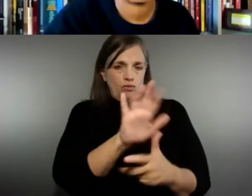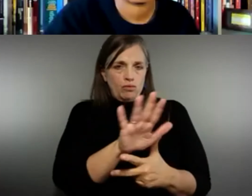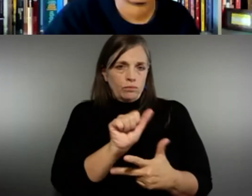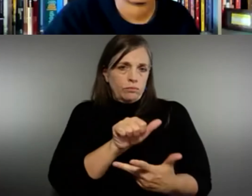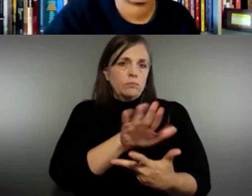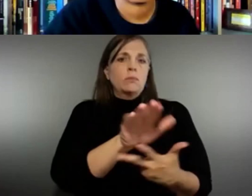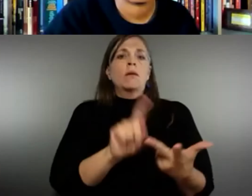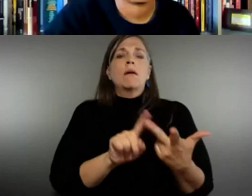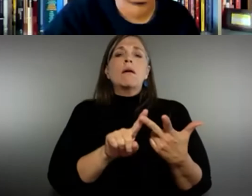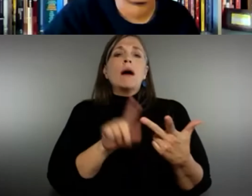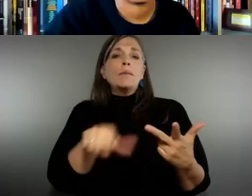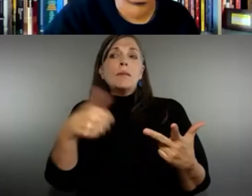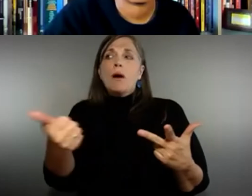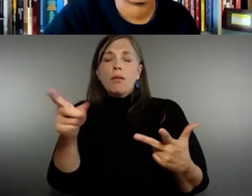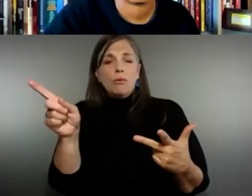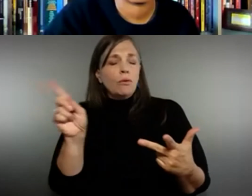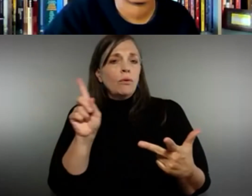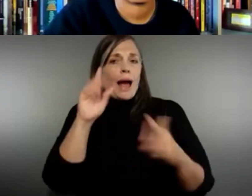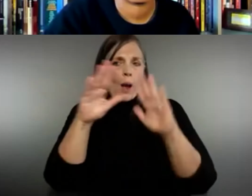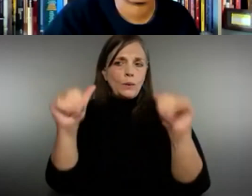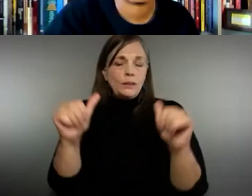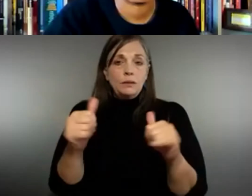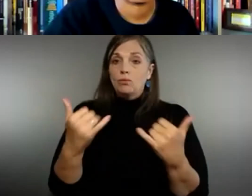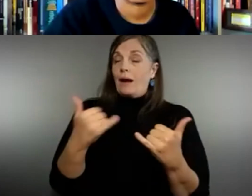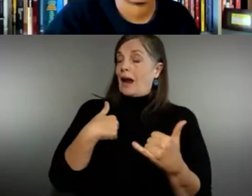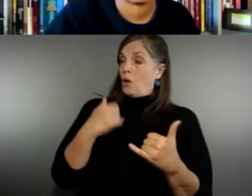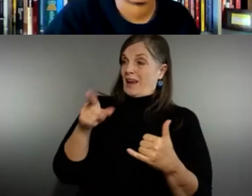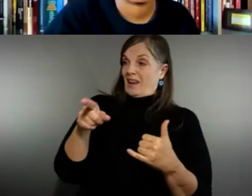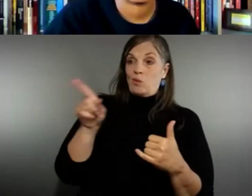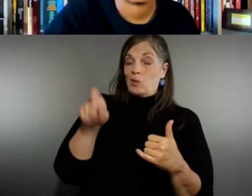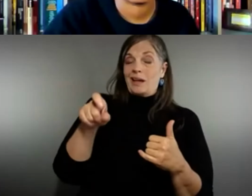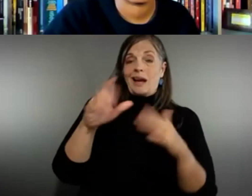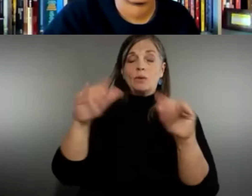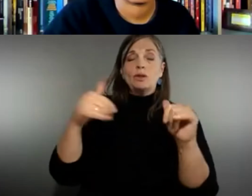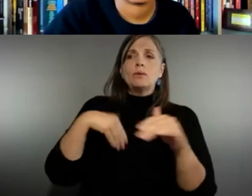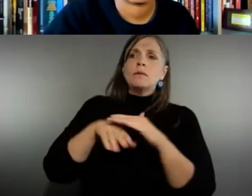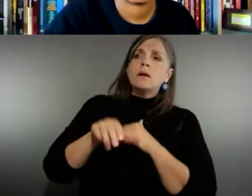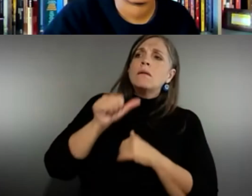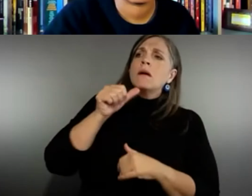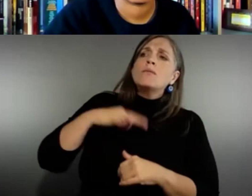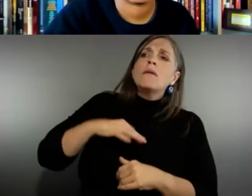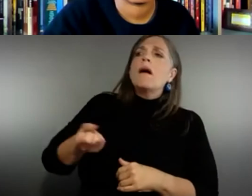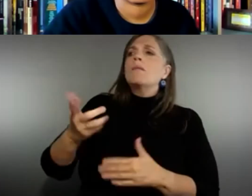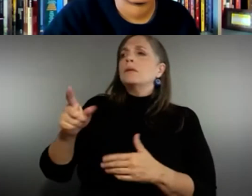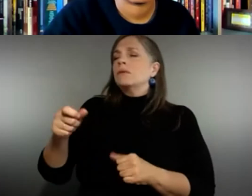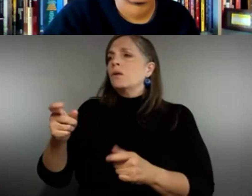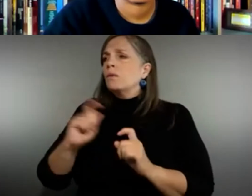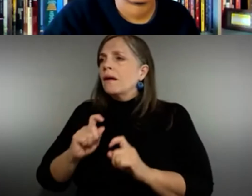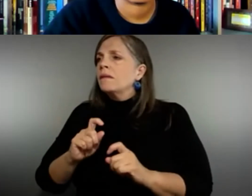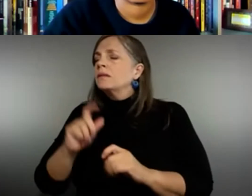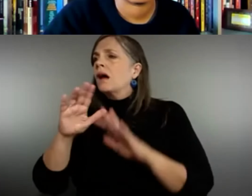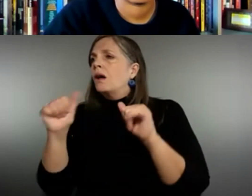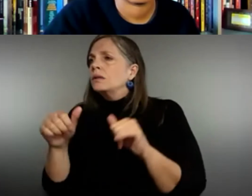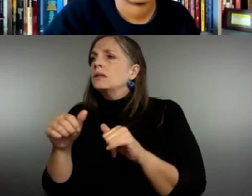and if you needed housing right now you have to first go to the non-profit find out how much they can give you housing